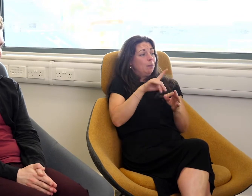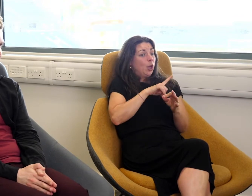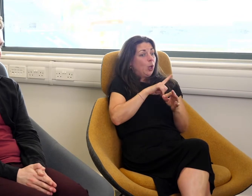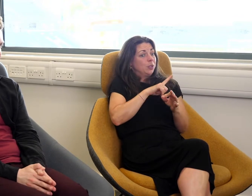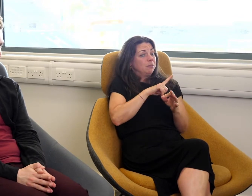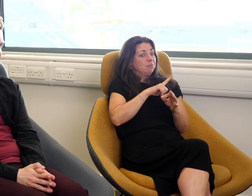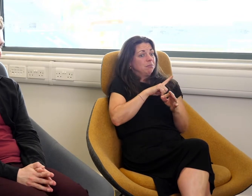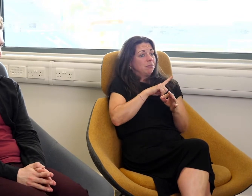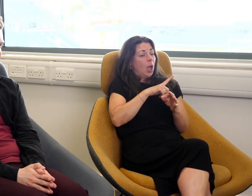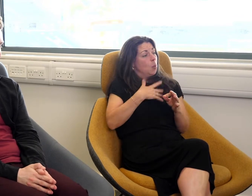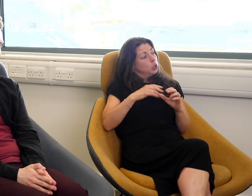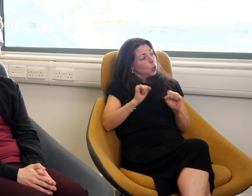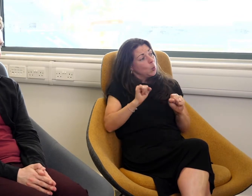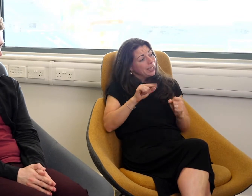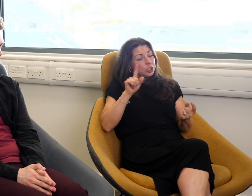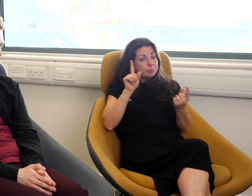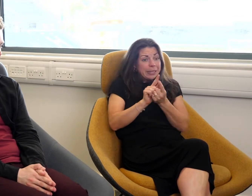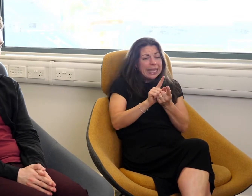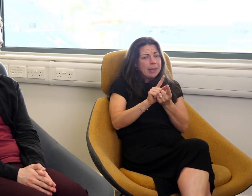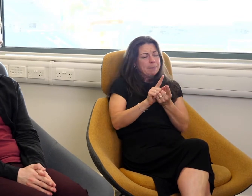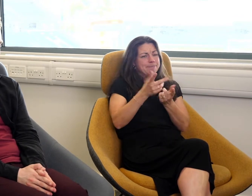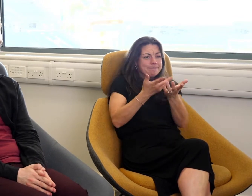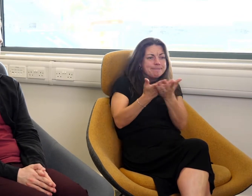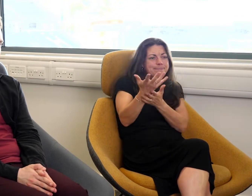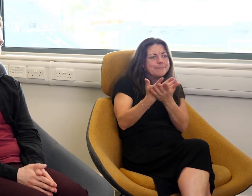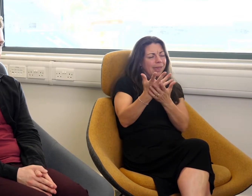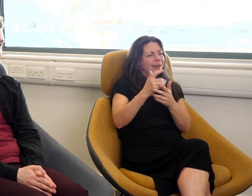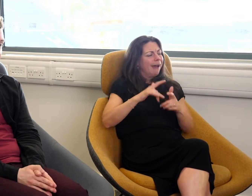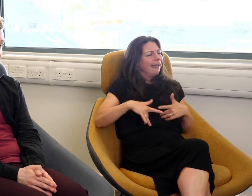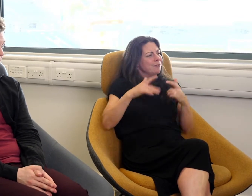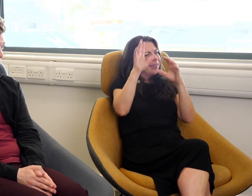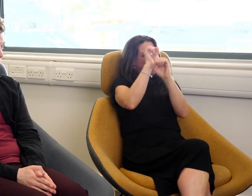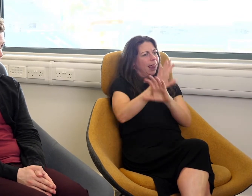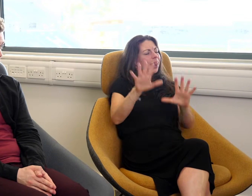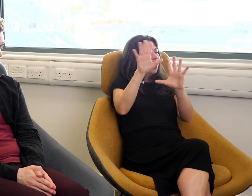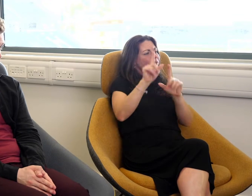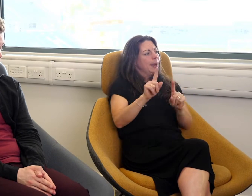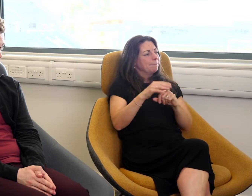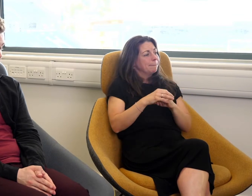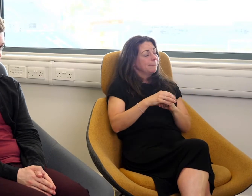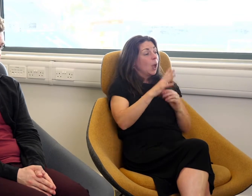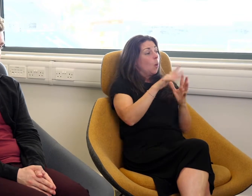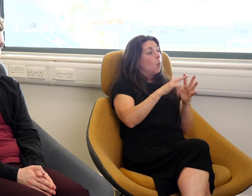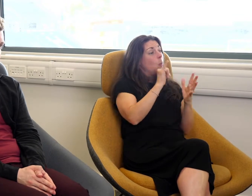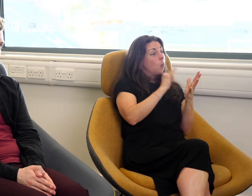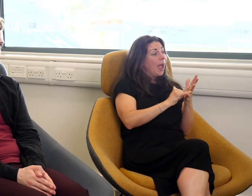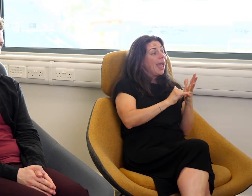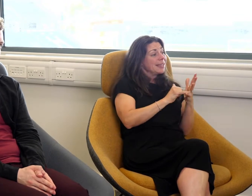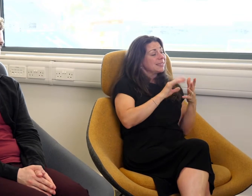to sort of get a good sense of him and speak to him properly. I do get on very well with Wes Streeting. I think